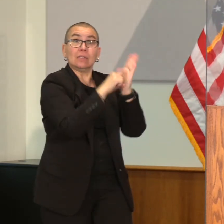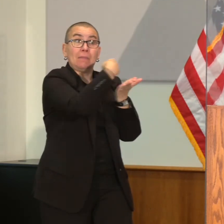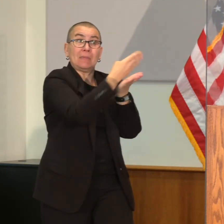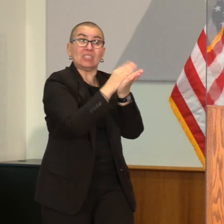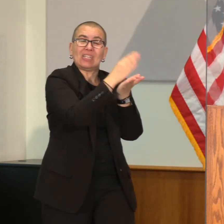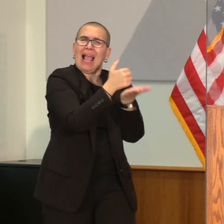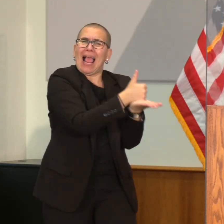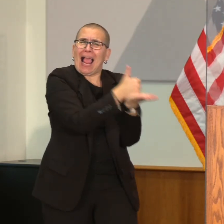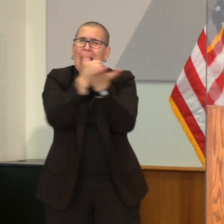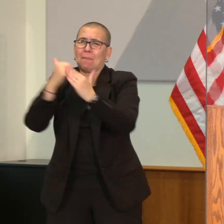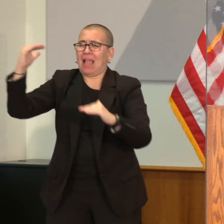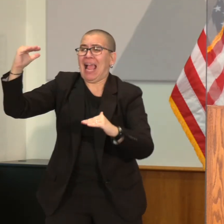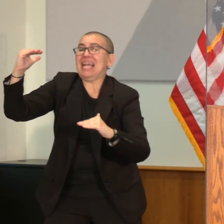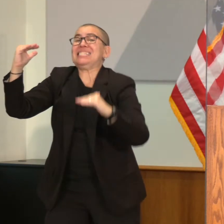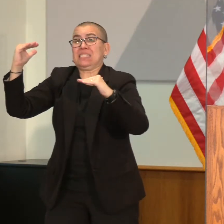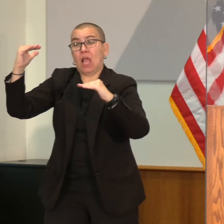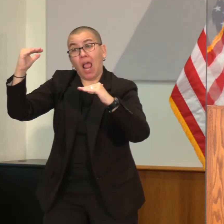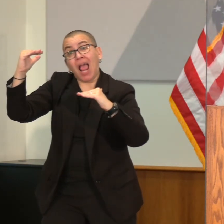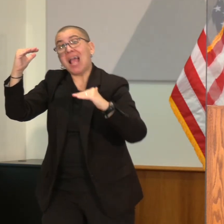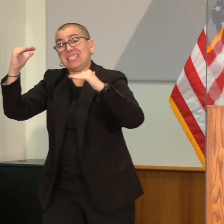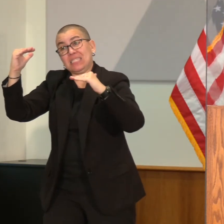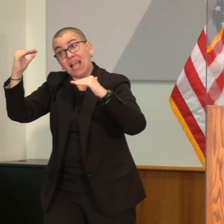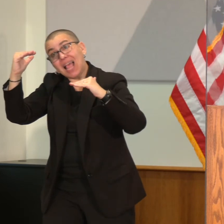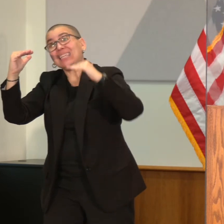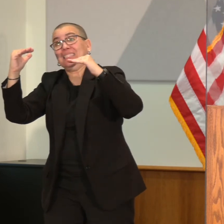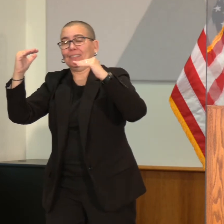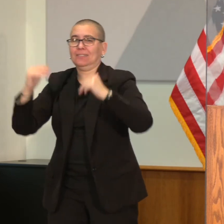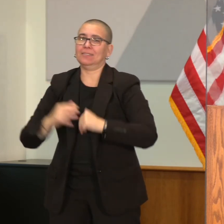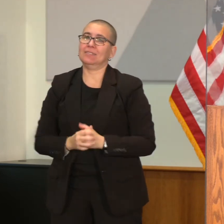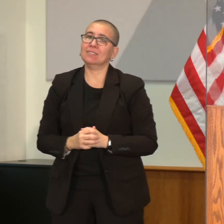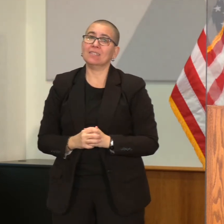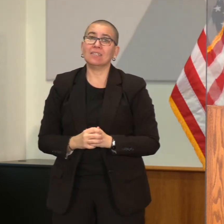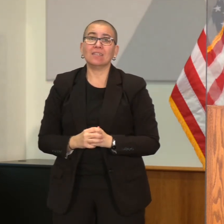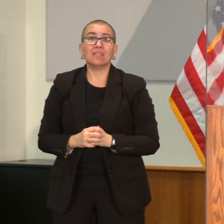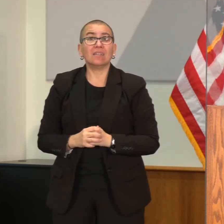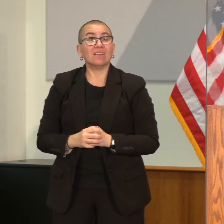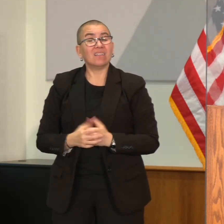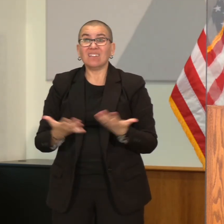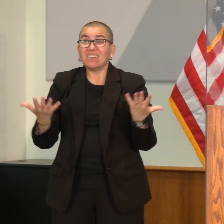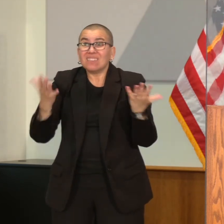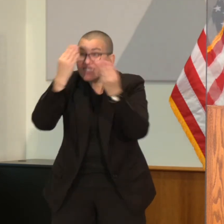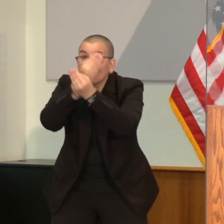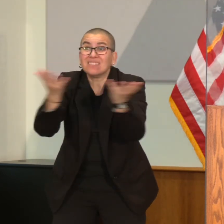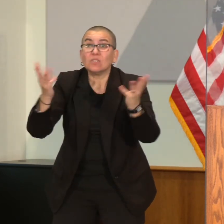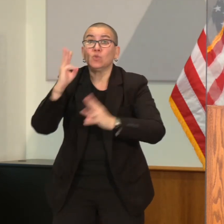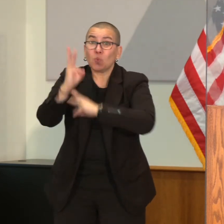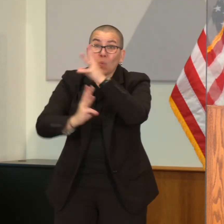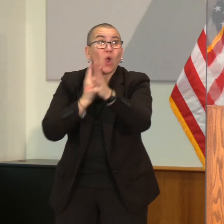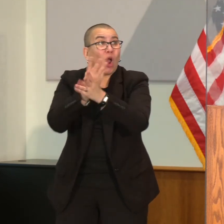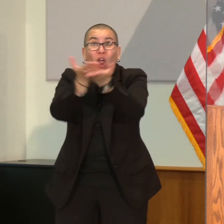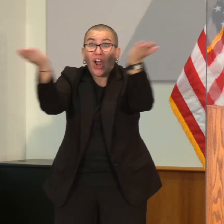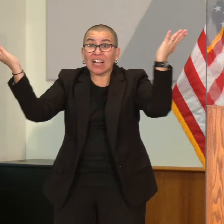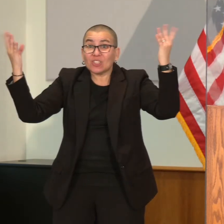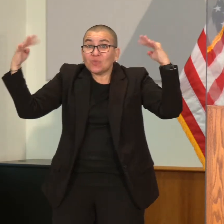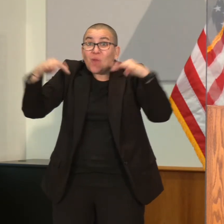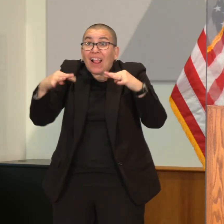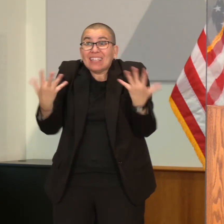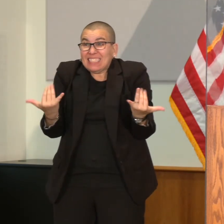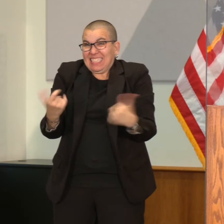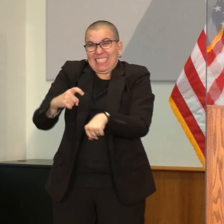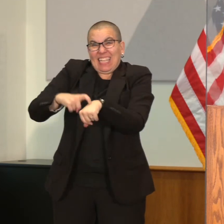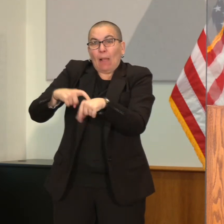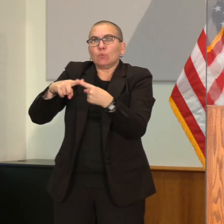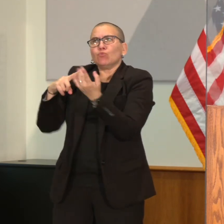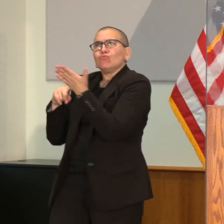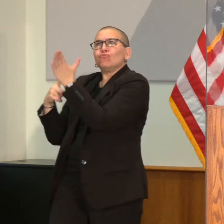towards equity for all. Again, the world is watching. This is a time when Minnesota can lead and model for